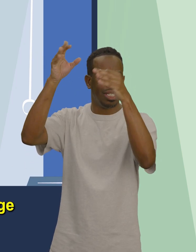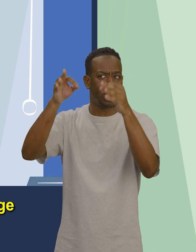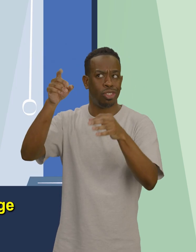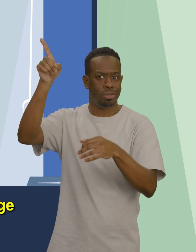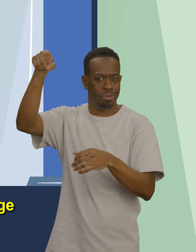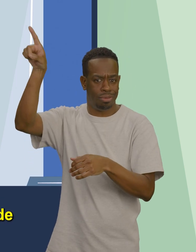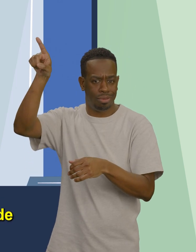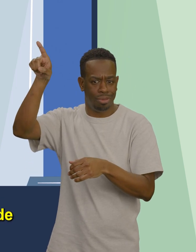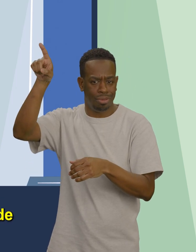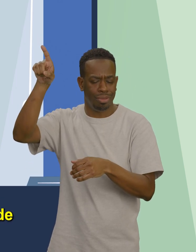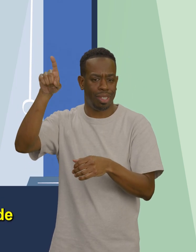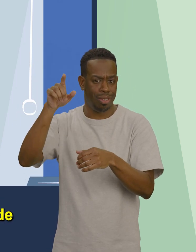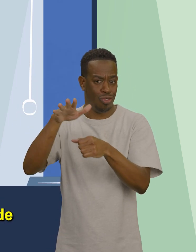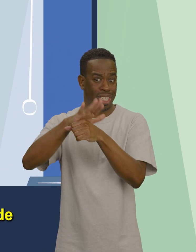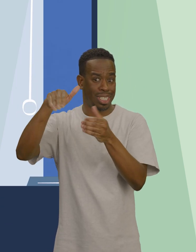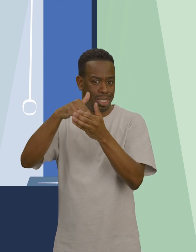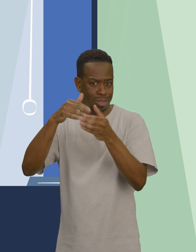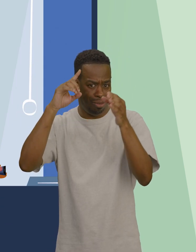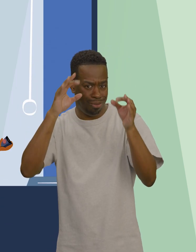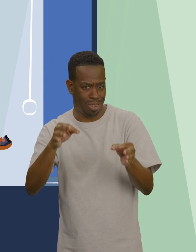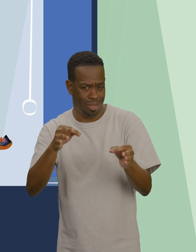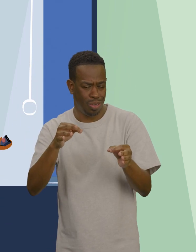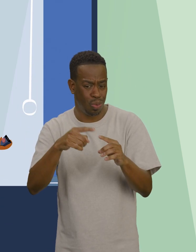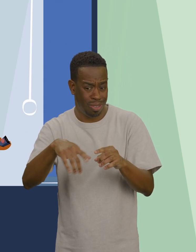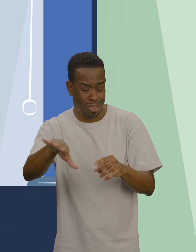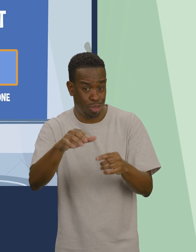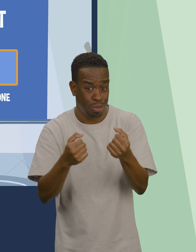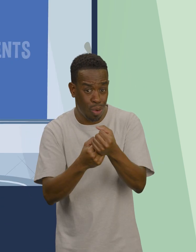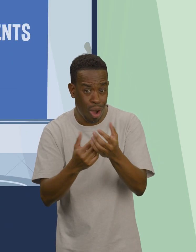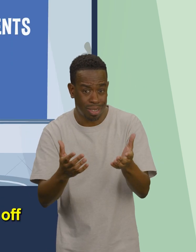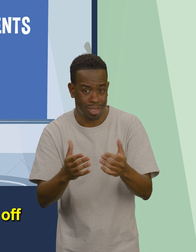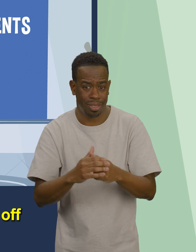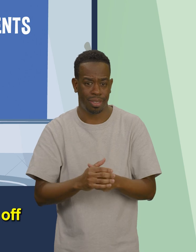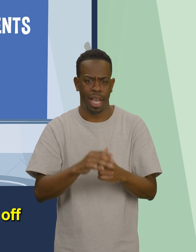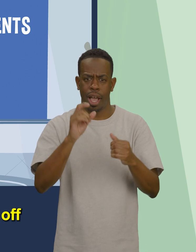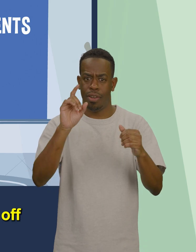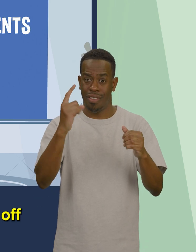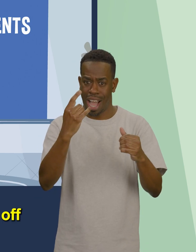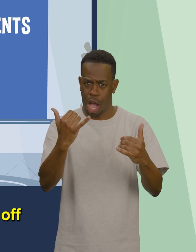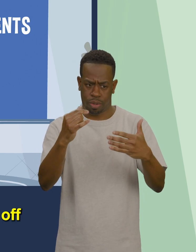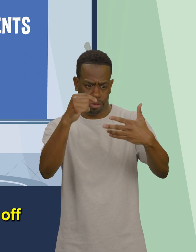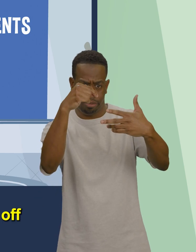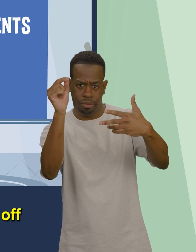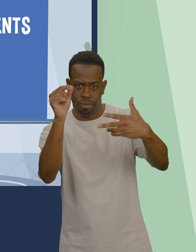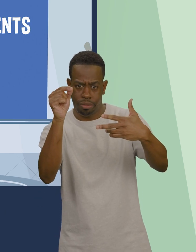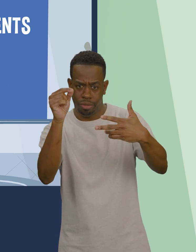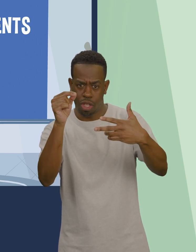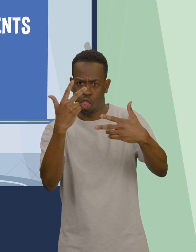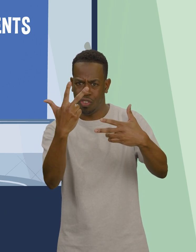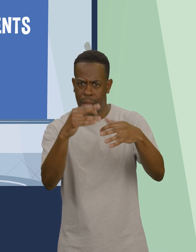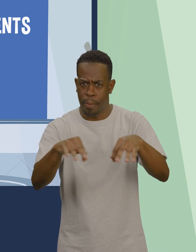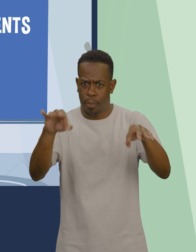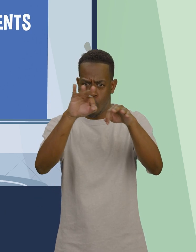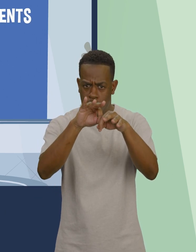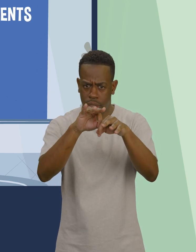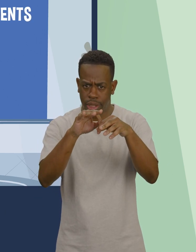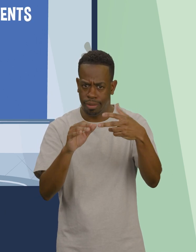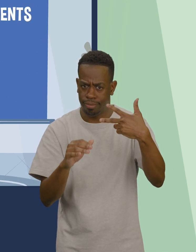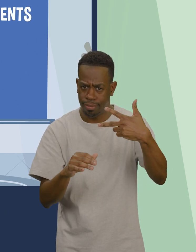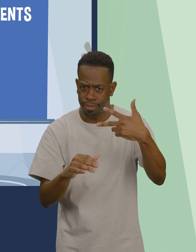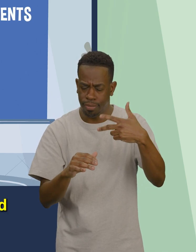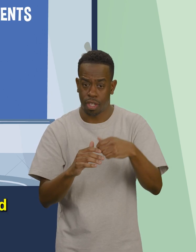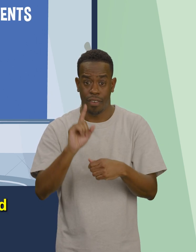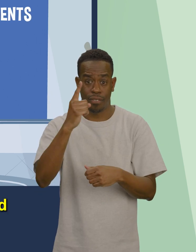challenge a change the Regional Center has made to their supports. Now, they will need to check off 3 important